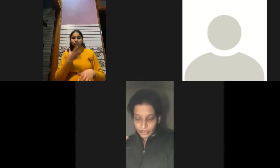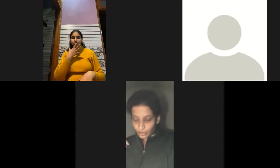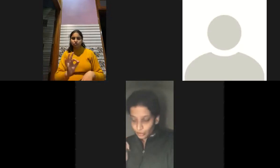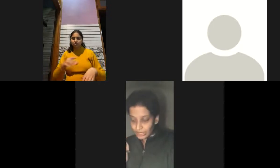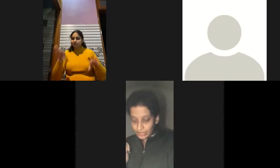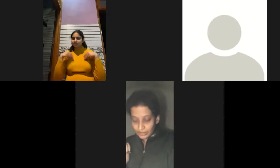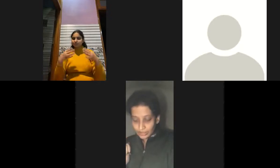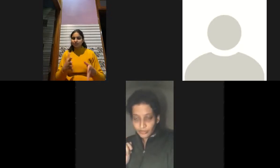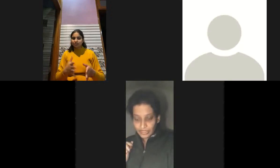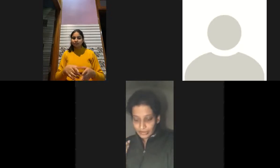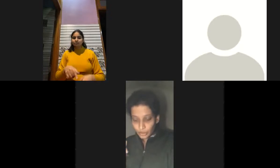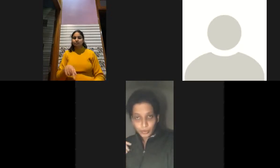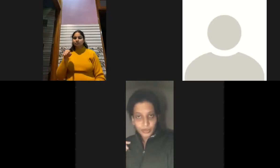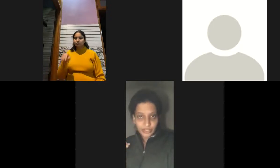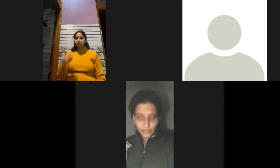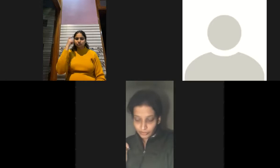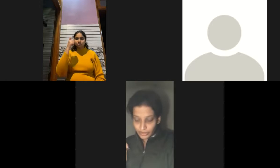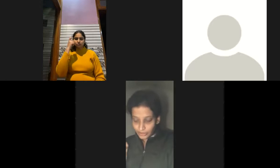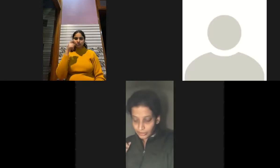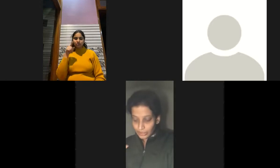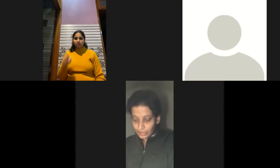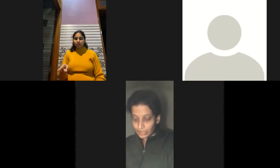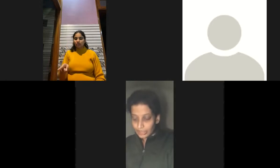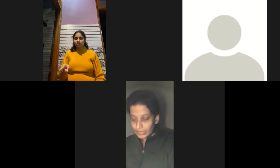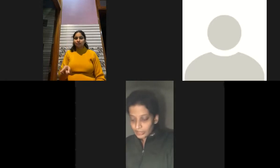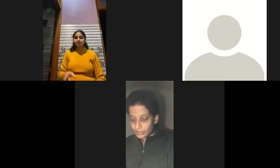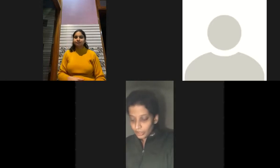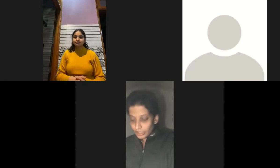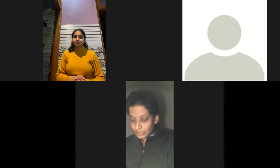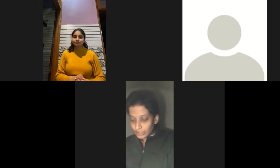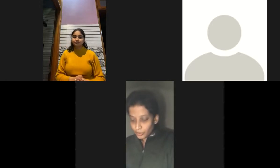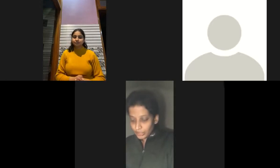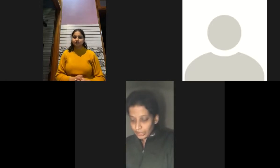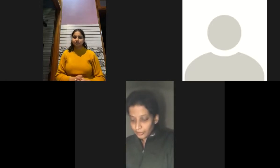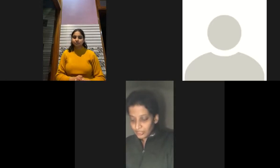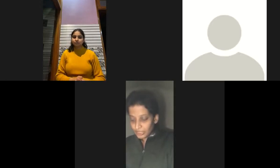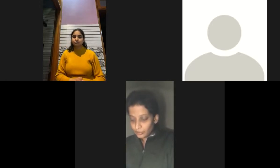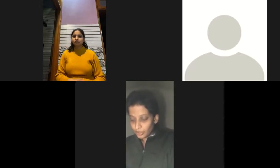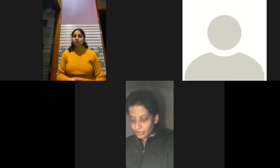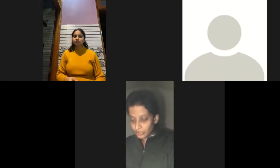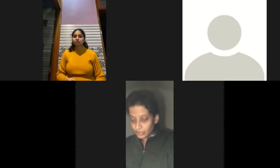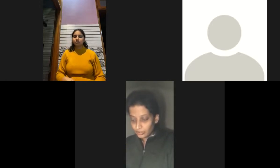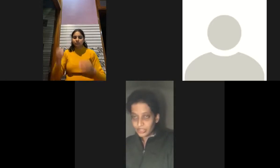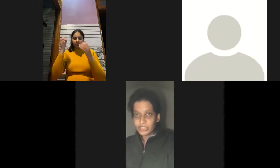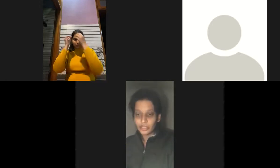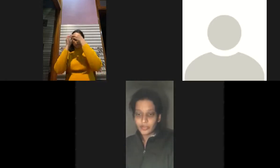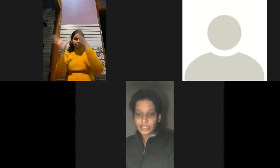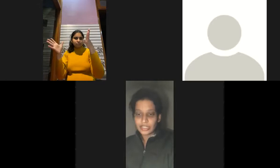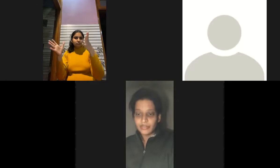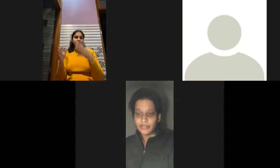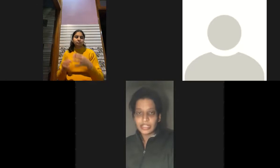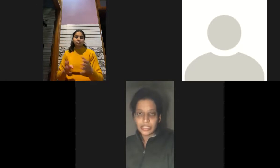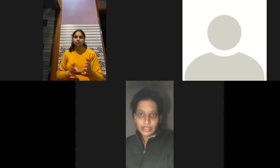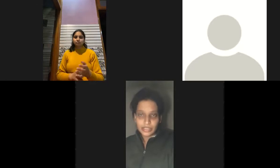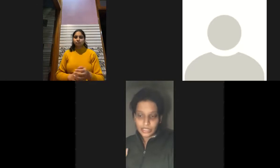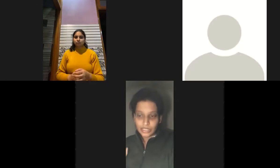as a truth, and he thinks of it as a superficial novelty. Dennis Todd, in his book Imagining Monsters, Miscreations of the Self